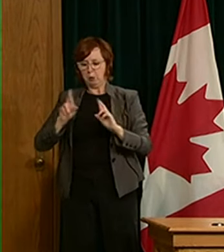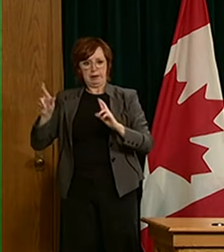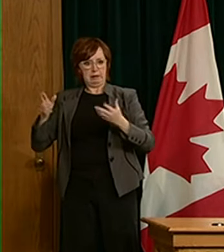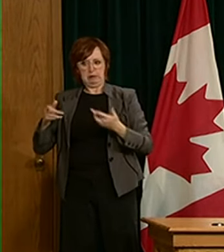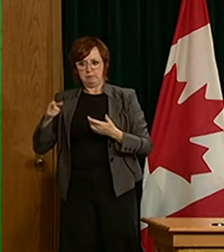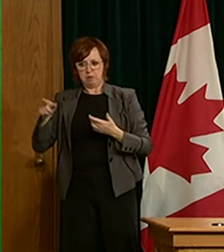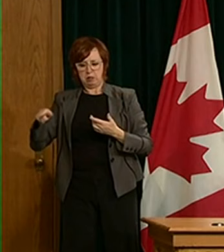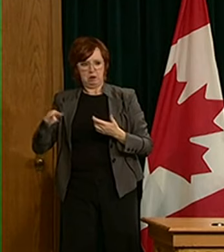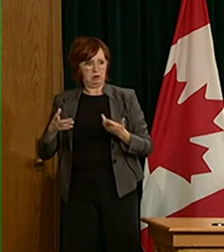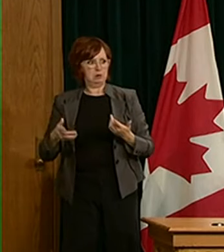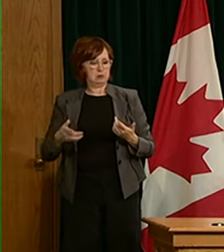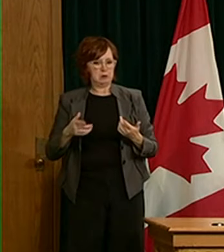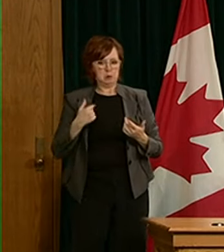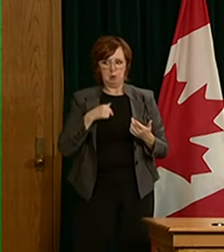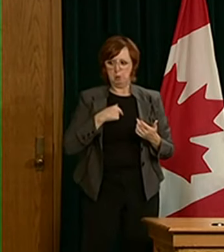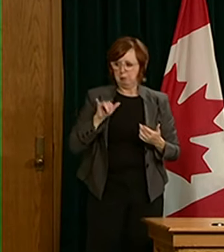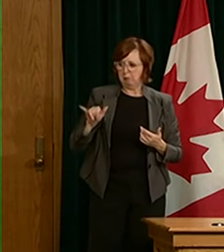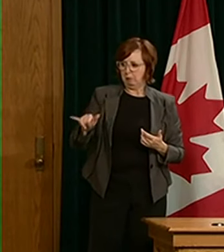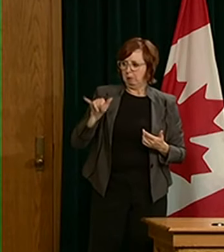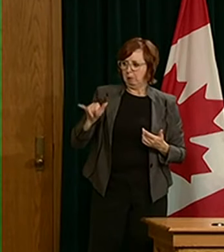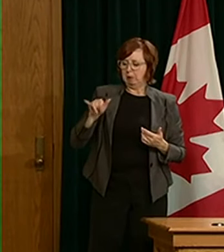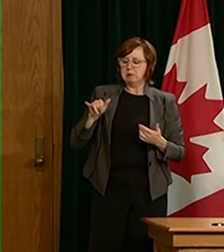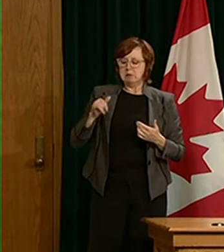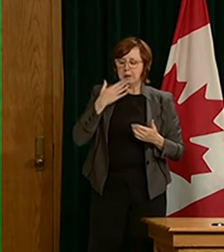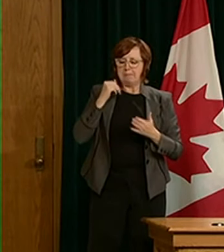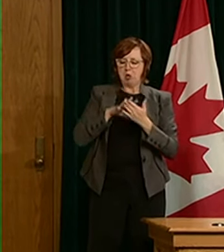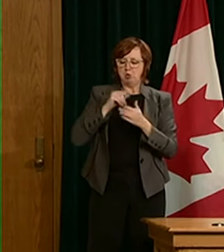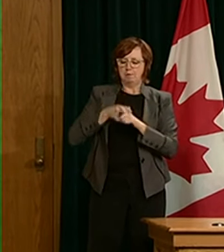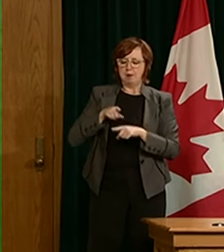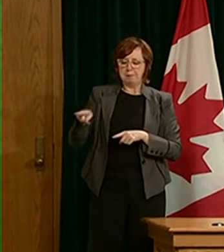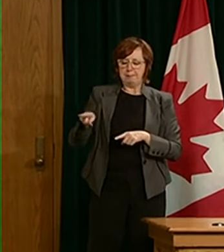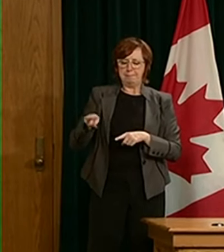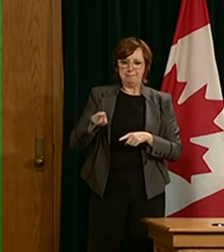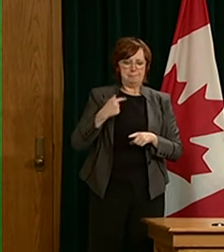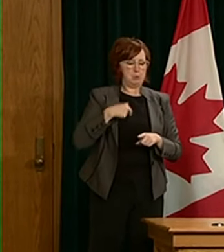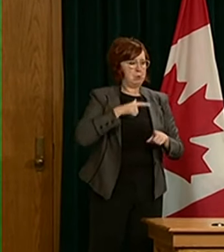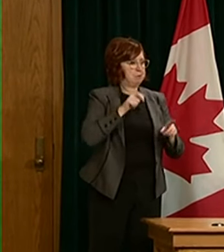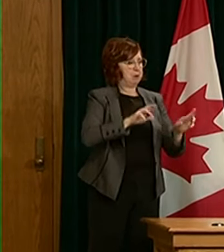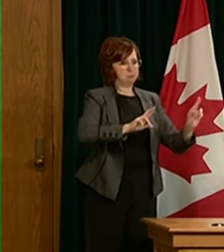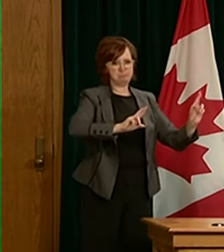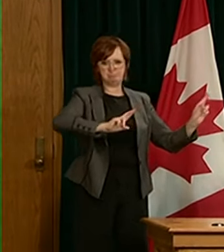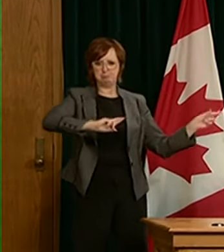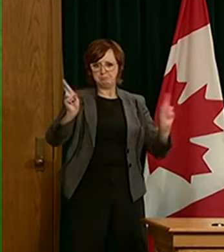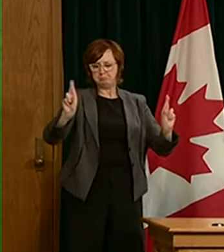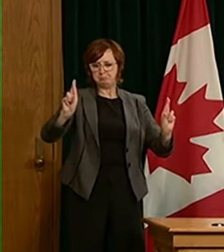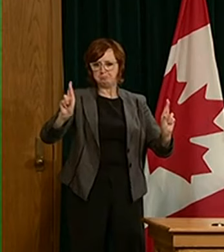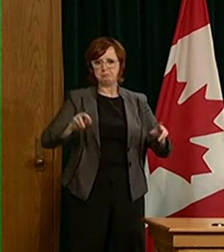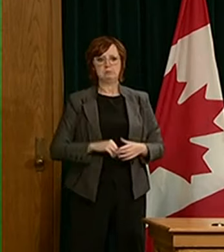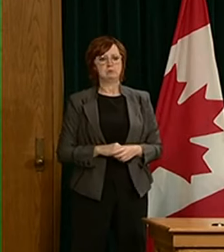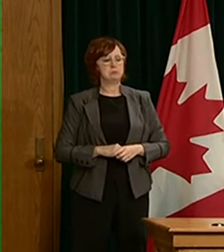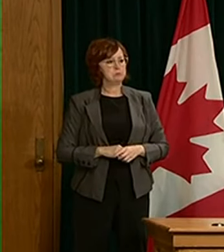So it was very critical for us to ensure that we are ready and that we have a sense of the scope of the potential